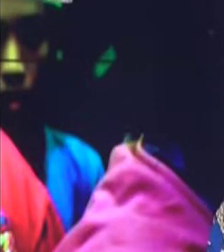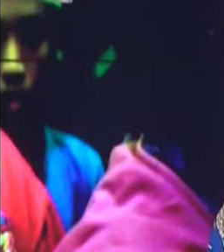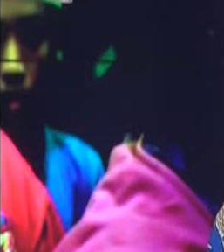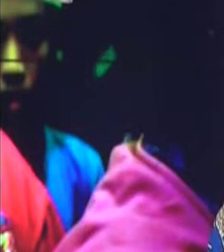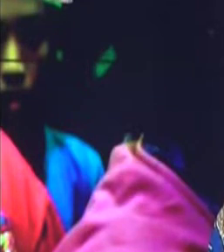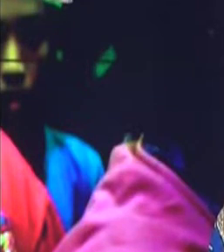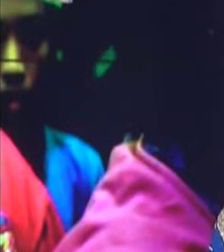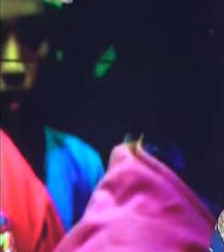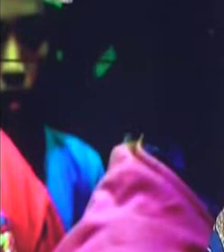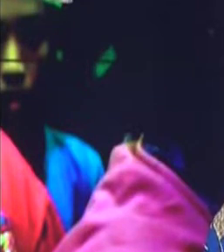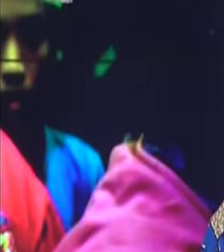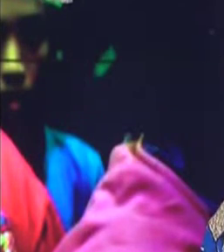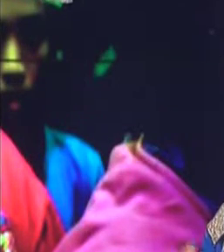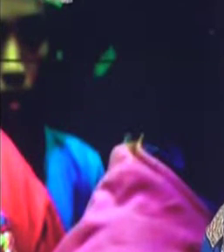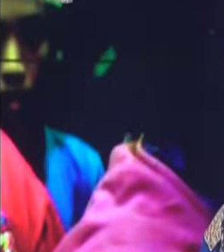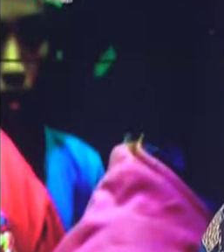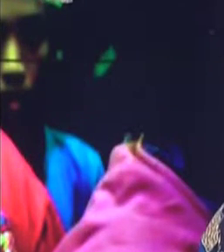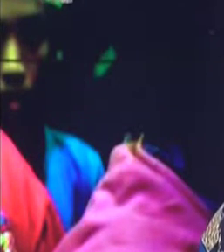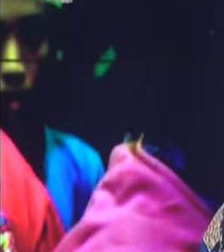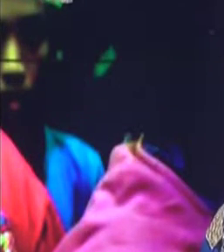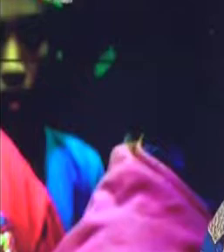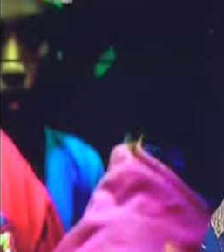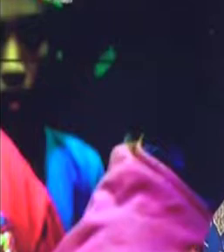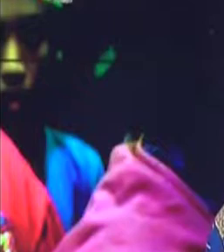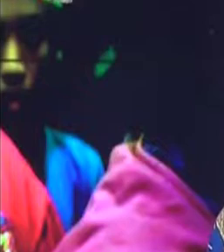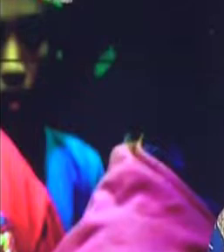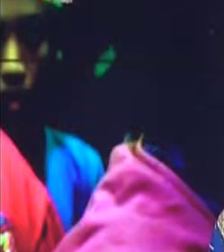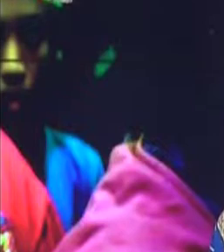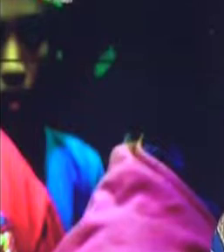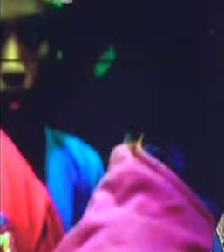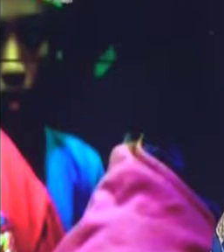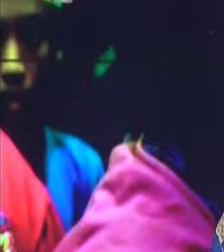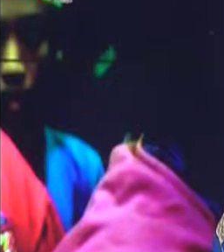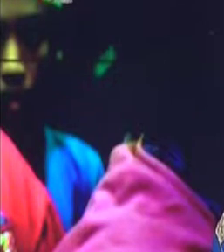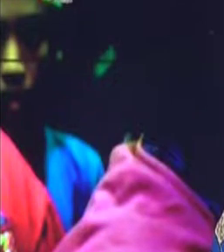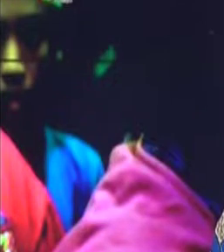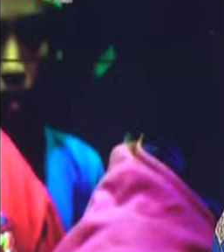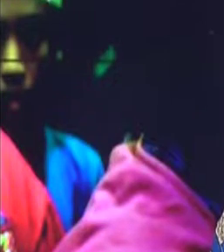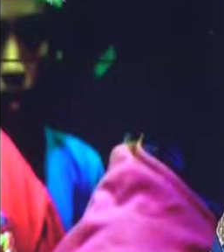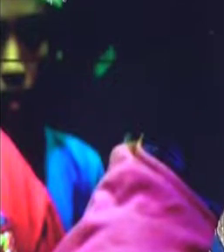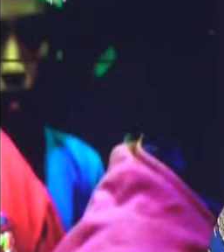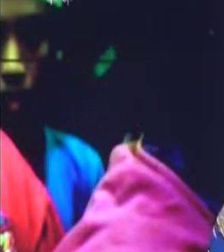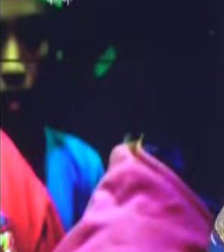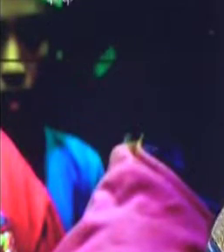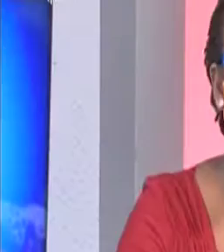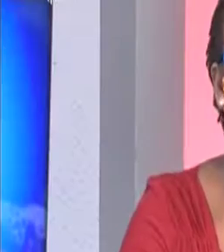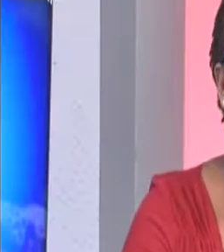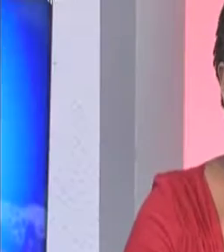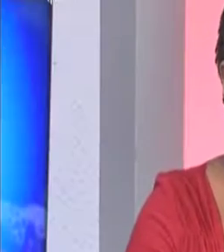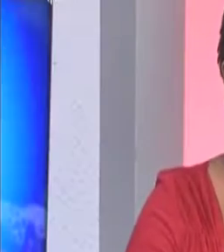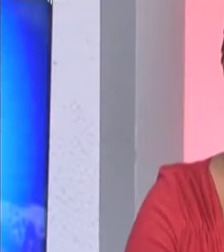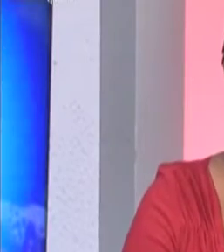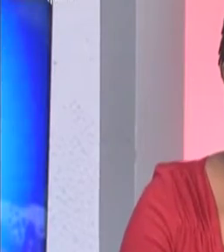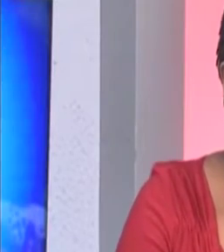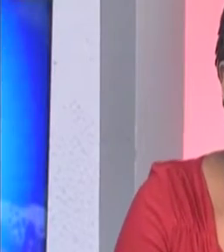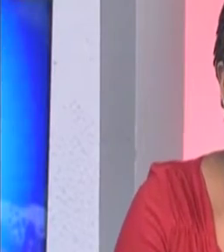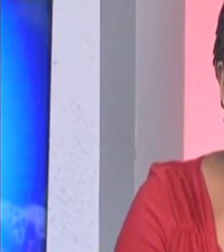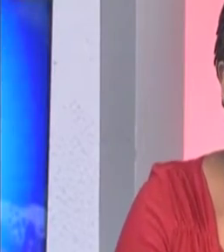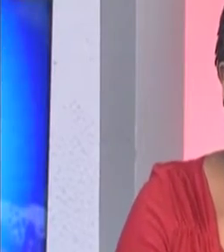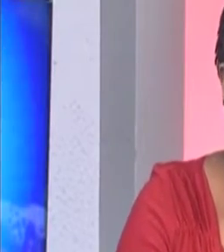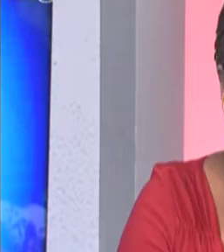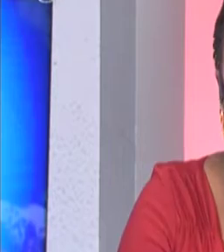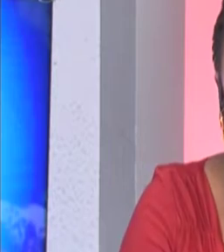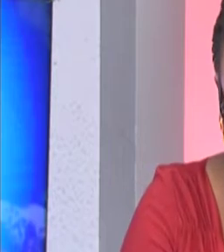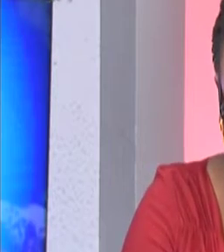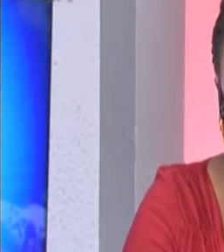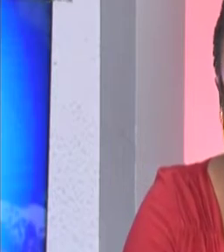I am sure that by the time, maybe say tomorrow or so, we'll have new figures coming in. Yeah. But on that note, Winston, just hold your thought there. We'll come back and